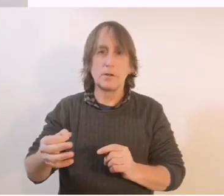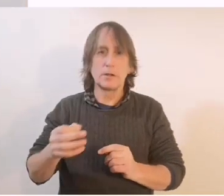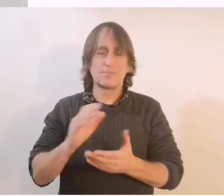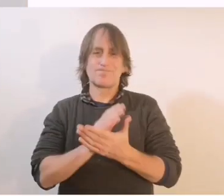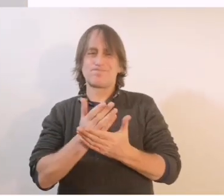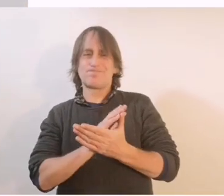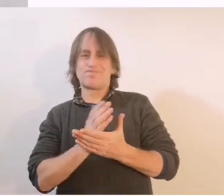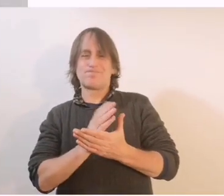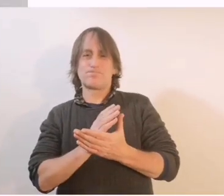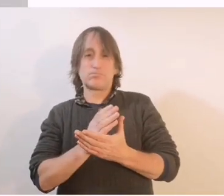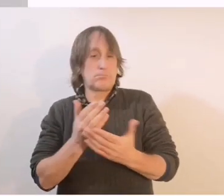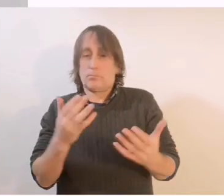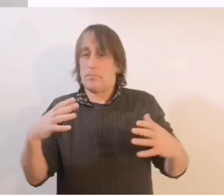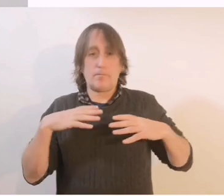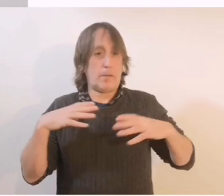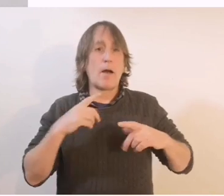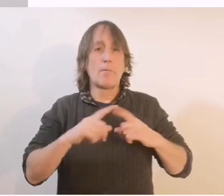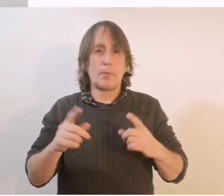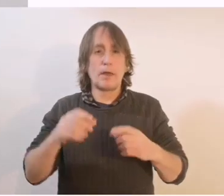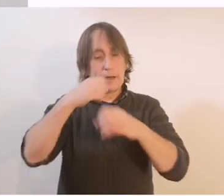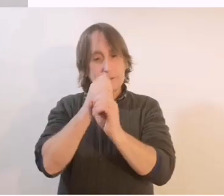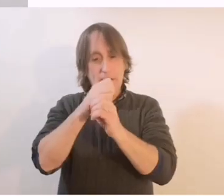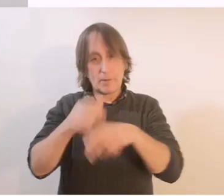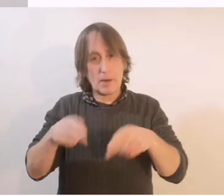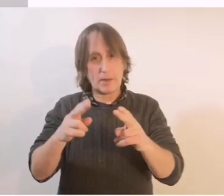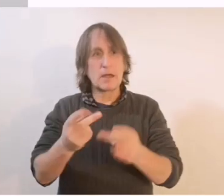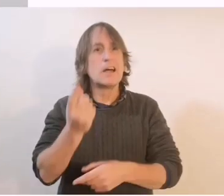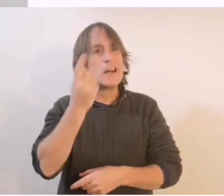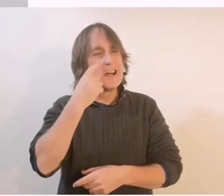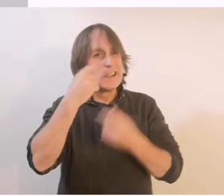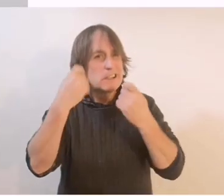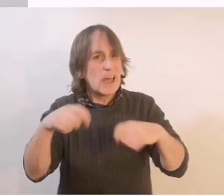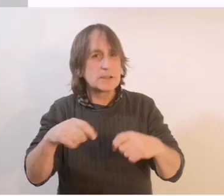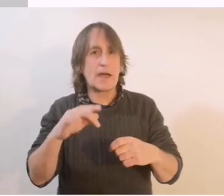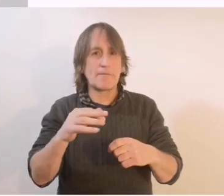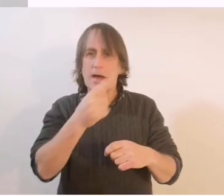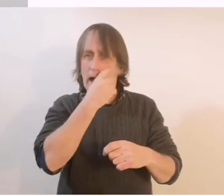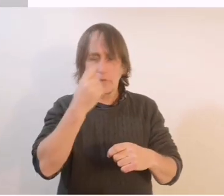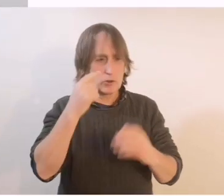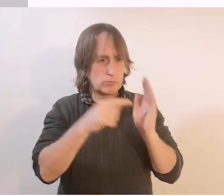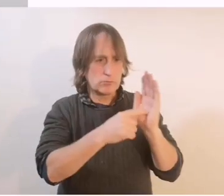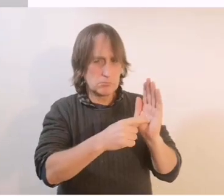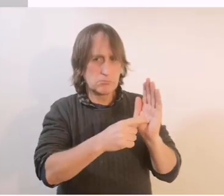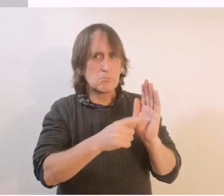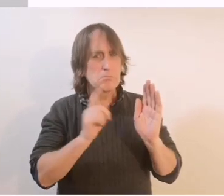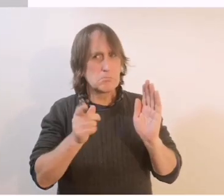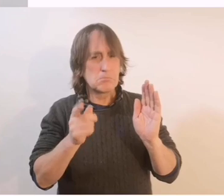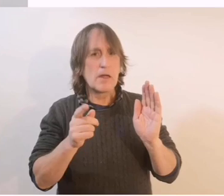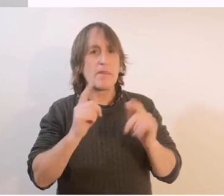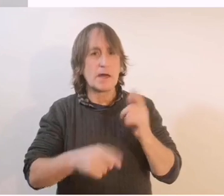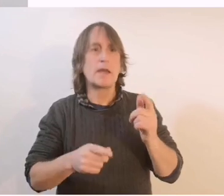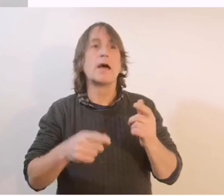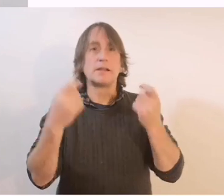this will work is absolutely normal, but the scientific method is test something. If there's evidence to suggest this